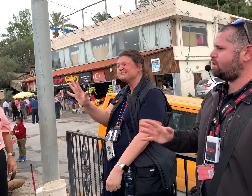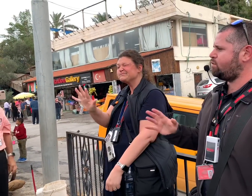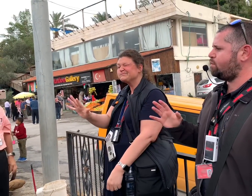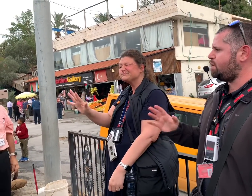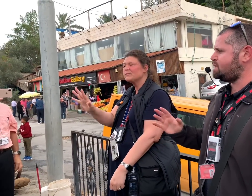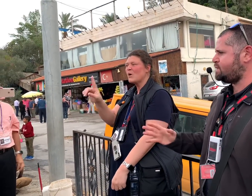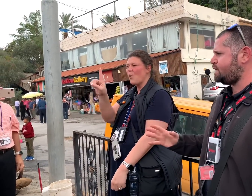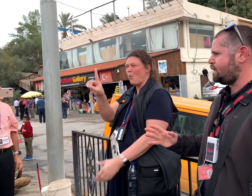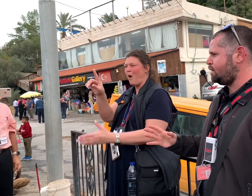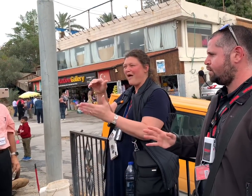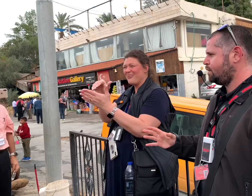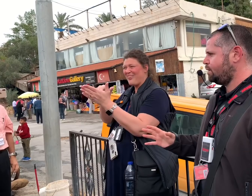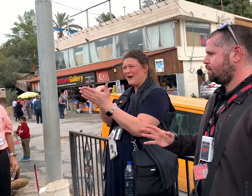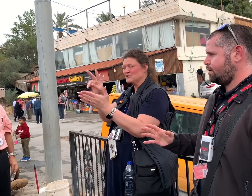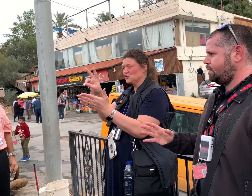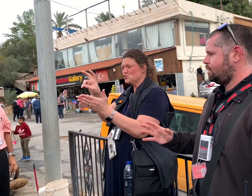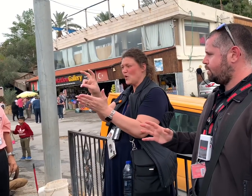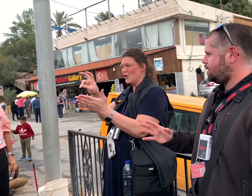1200 BC.